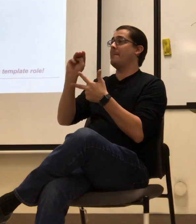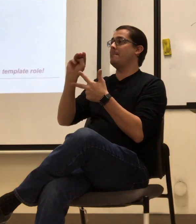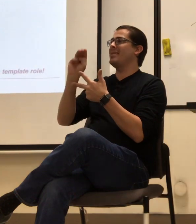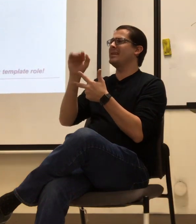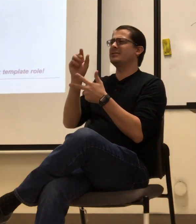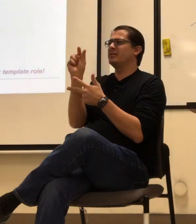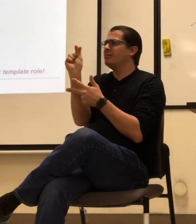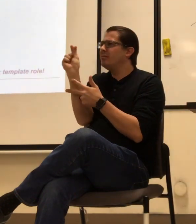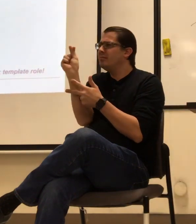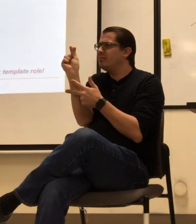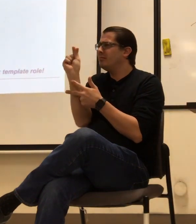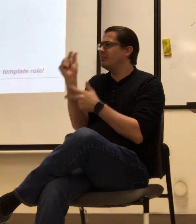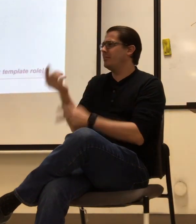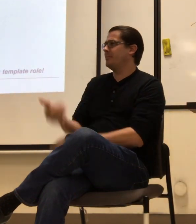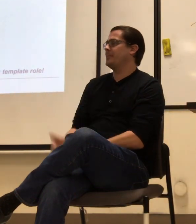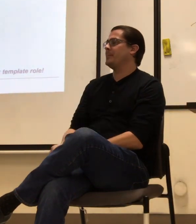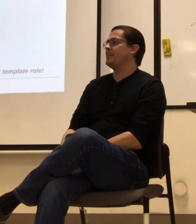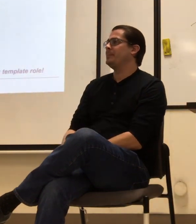small percent.